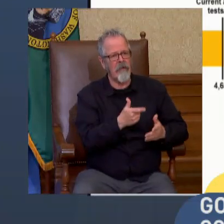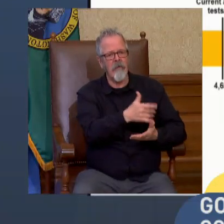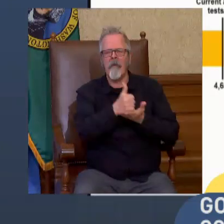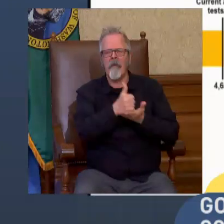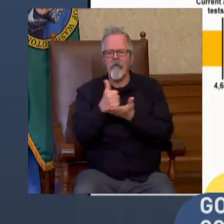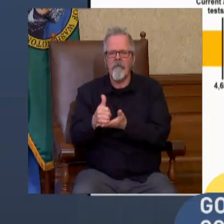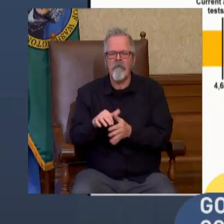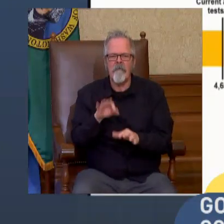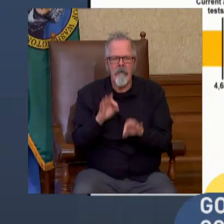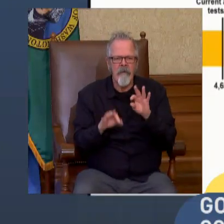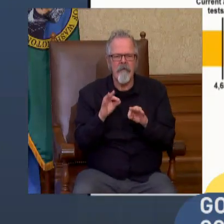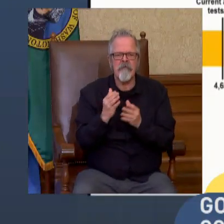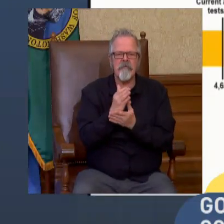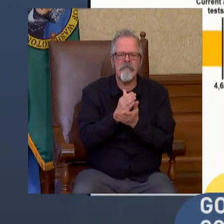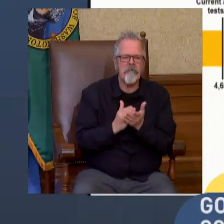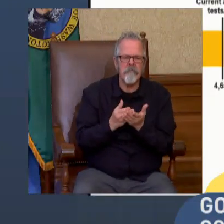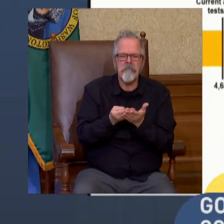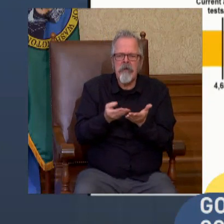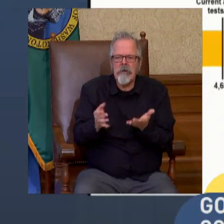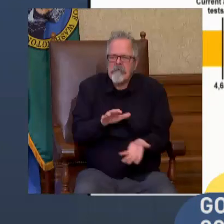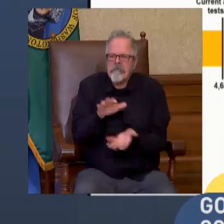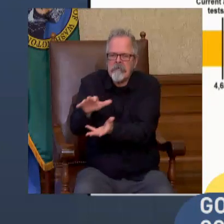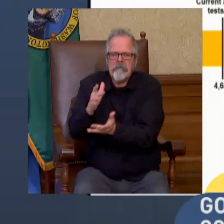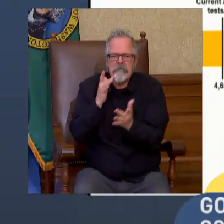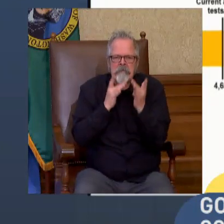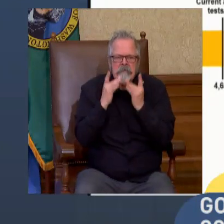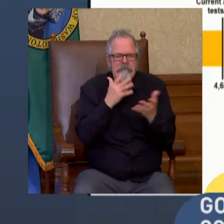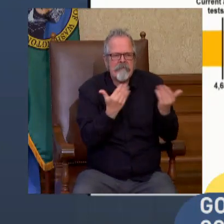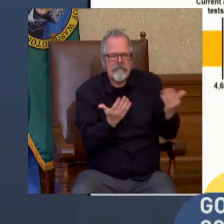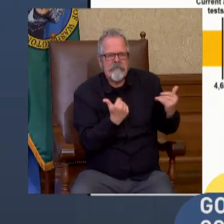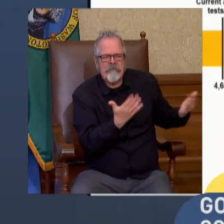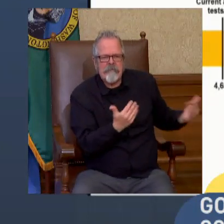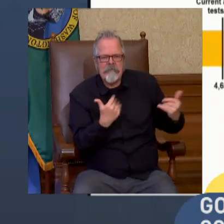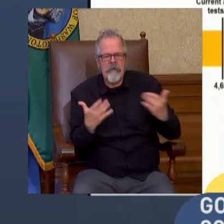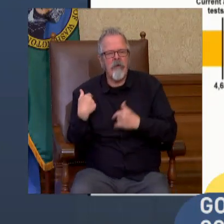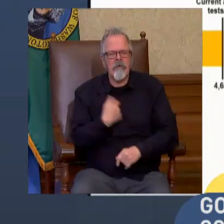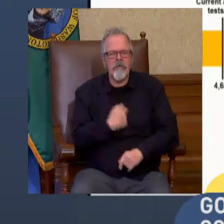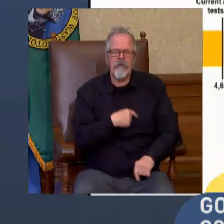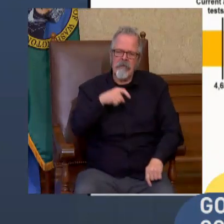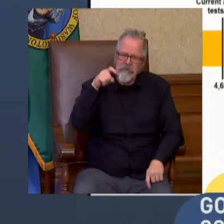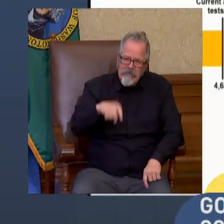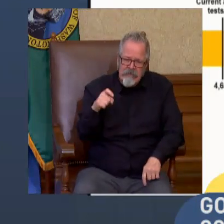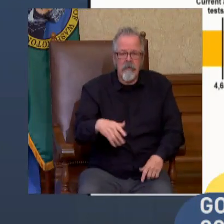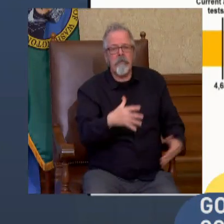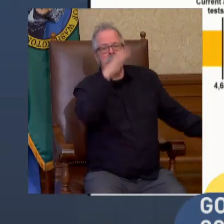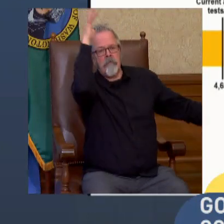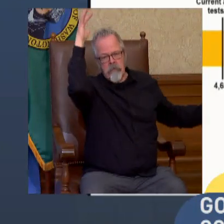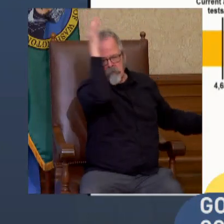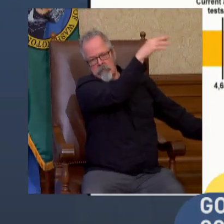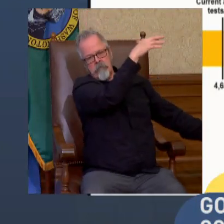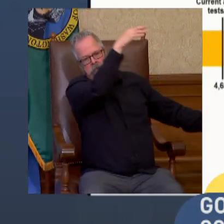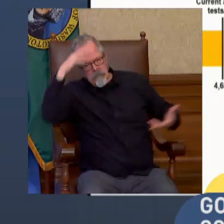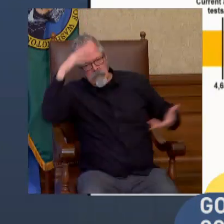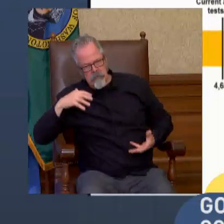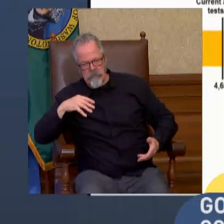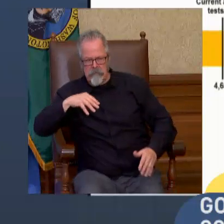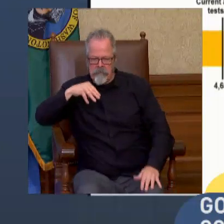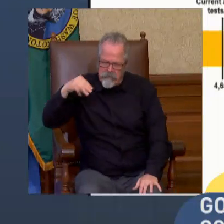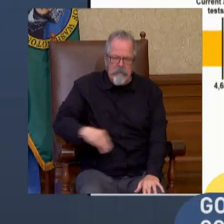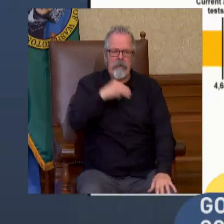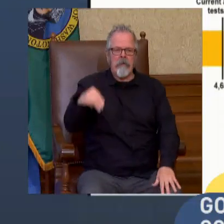stable supply in the millions of these test supplies to be able to help Washingtonians get tested in an